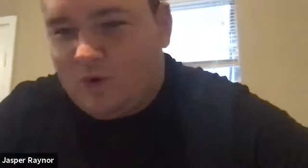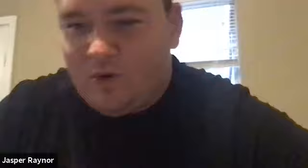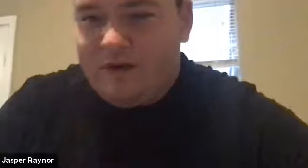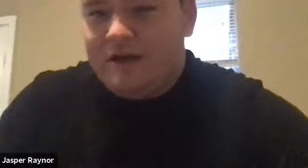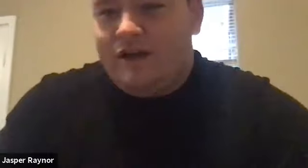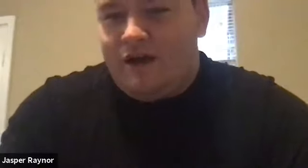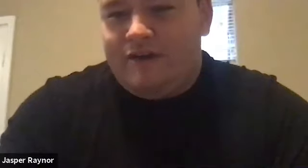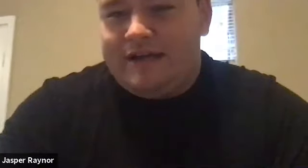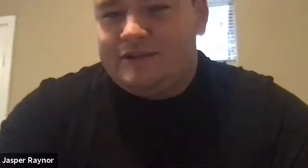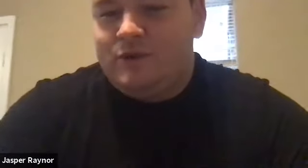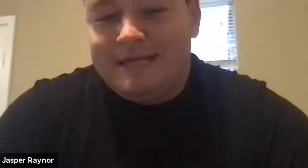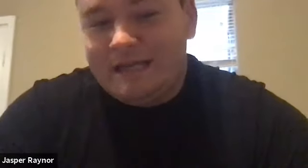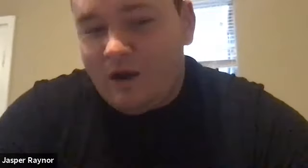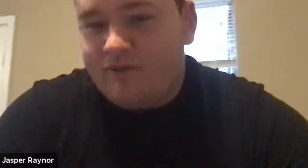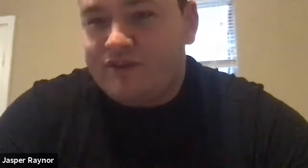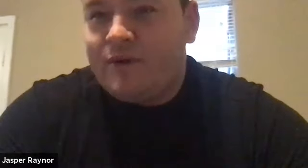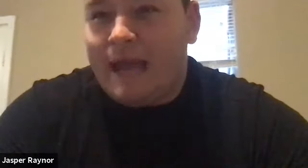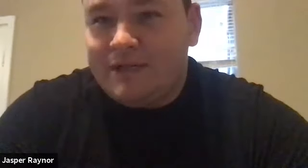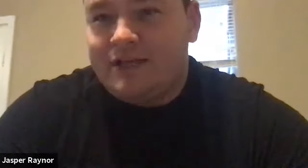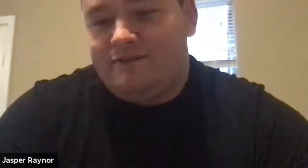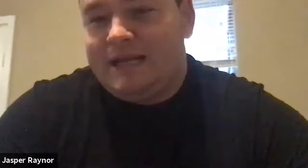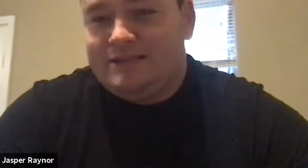Cool. All right. Do we need to go over the vocabulary from last week?